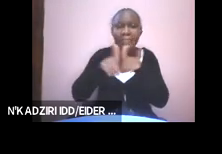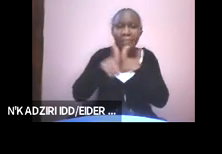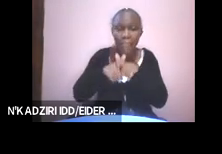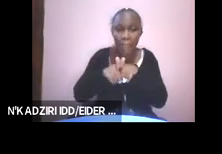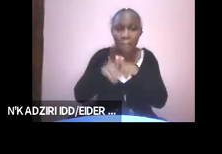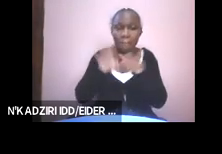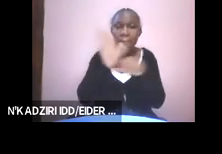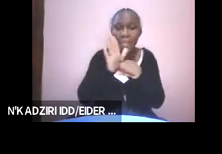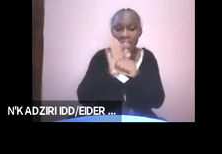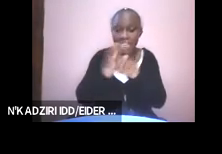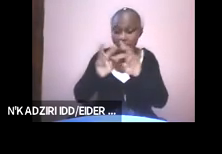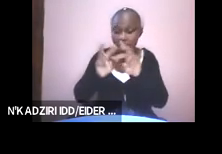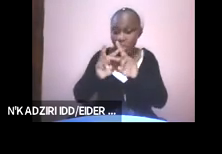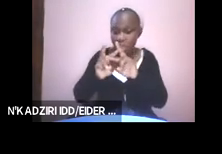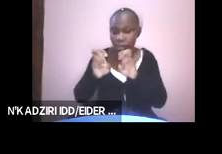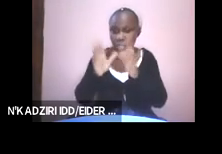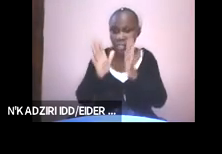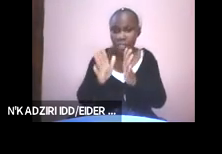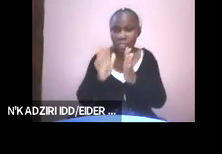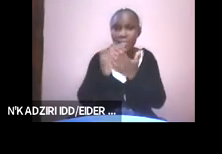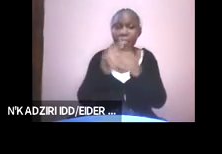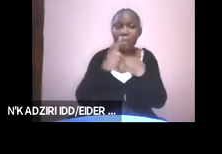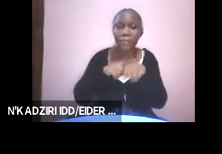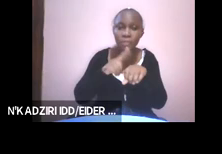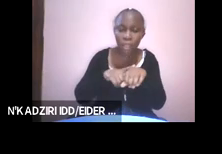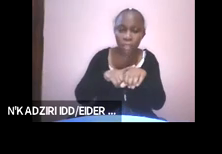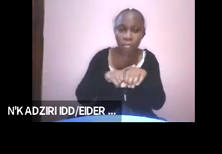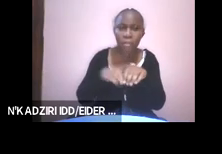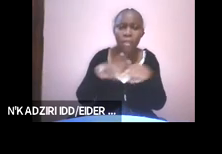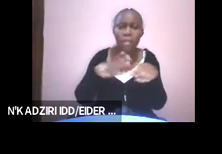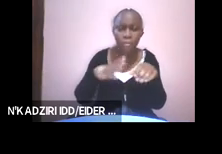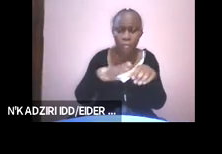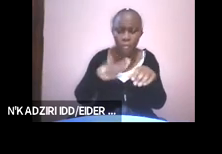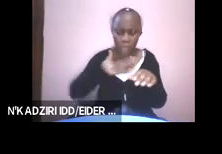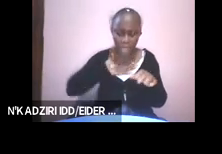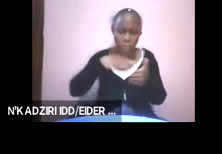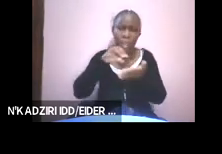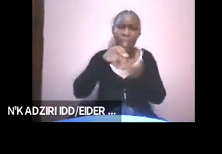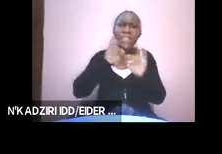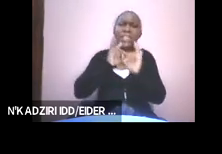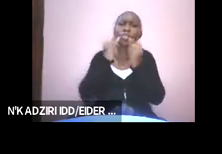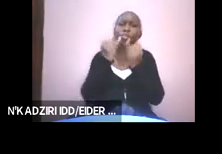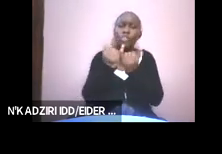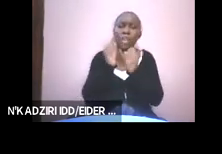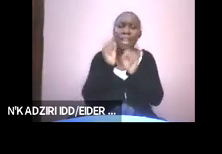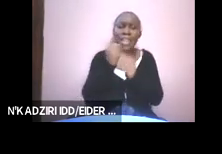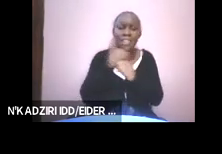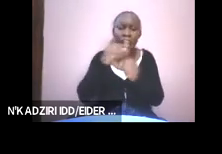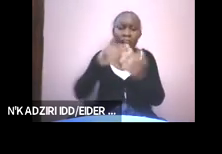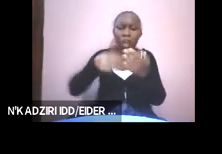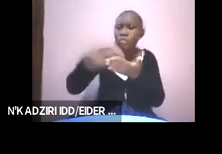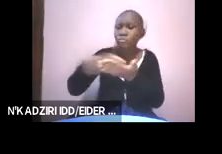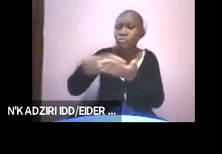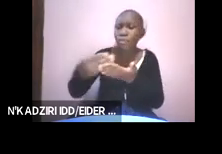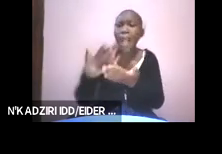well. And there are sometimes people, even back in our institution, you find people not able to send their papers out to international level, feeling that